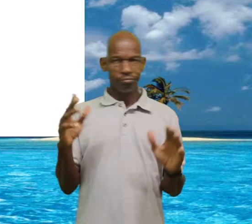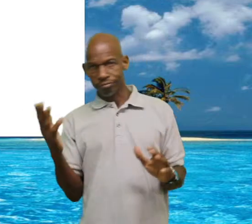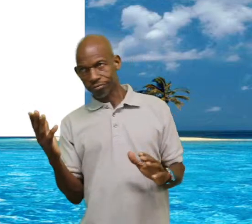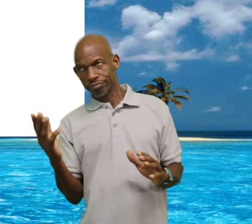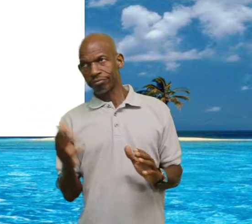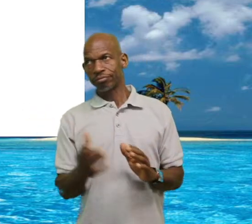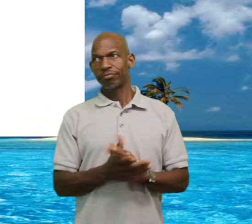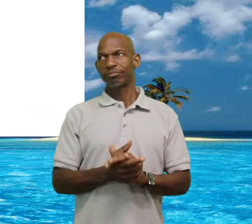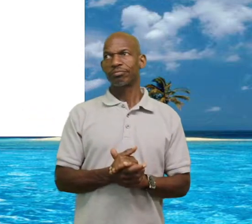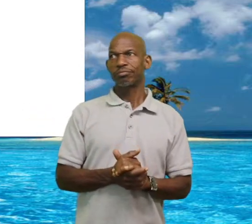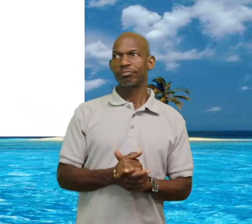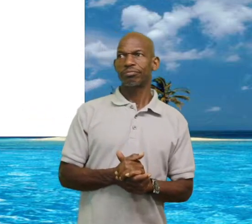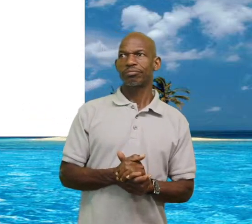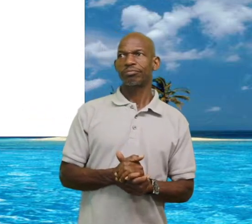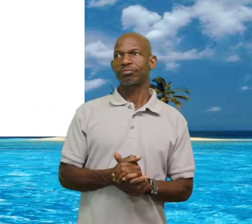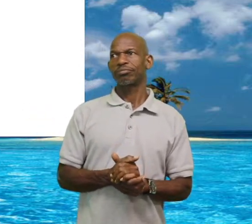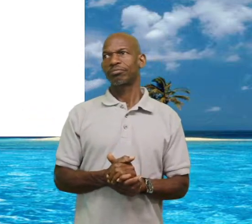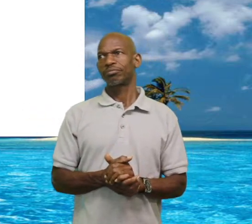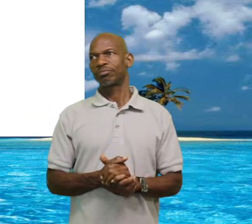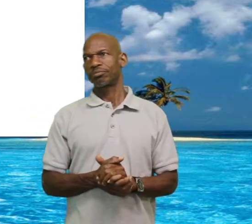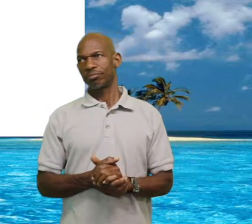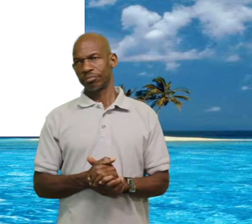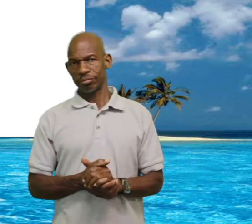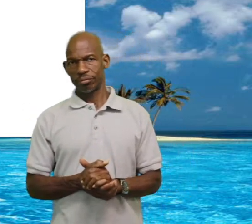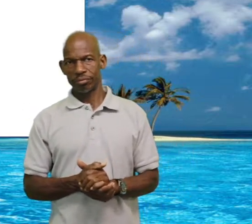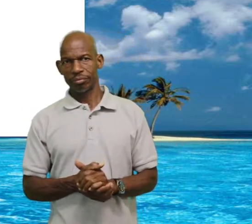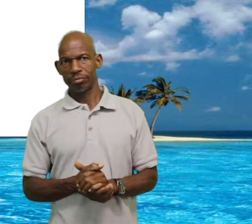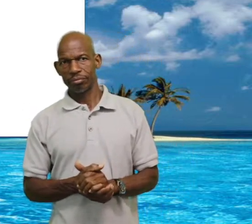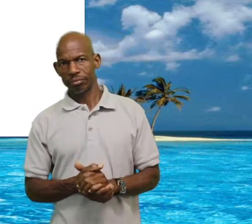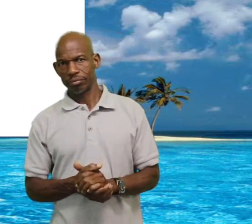them into capital common letters, A and an.